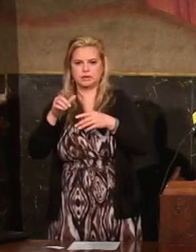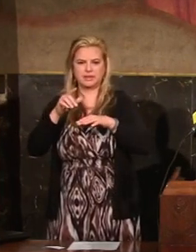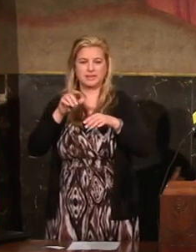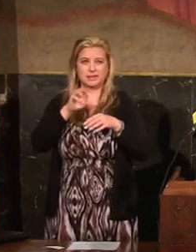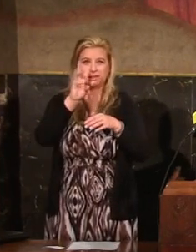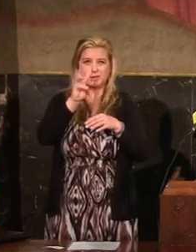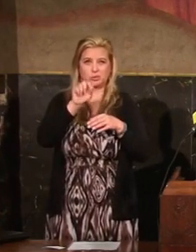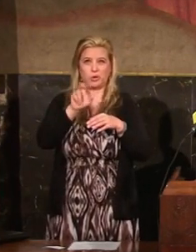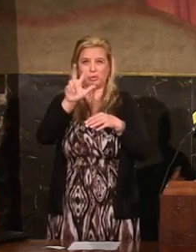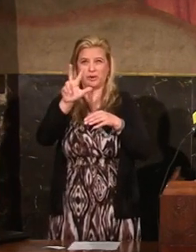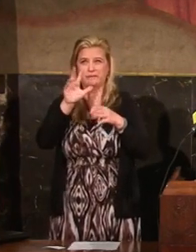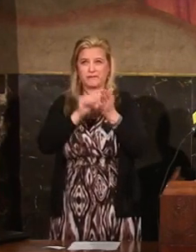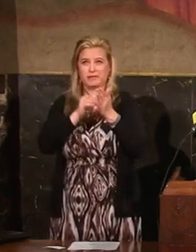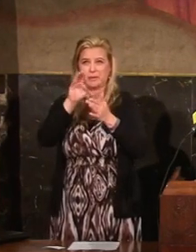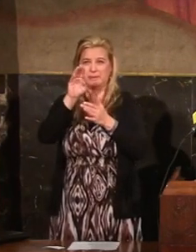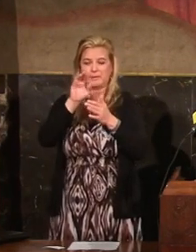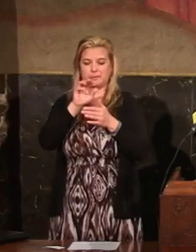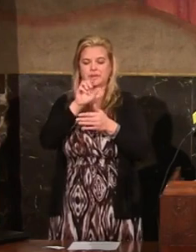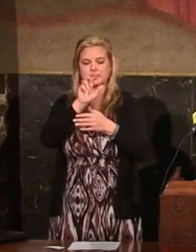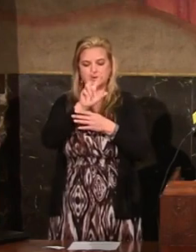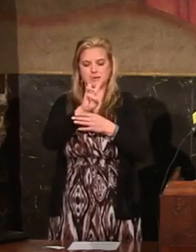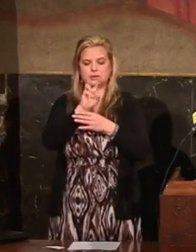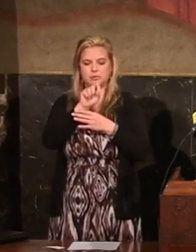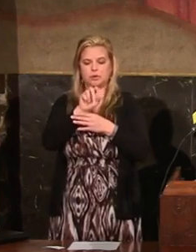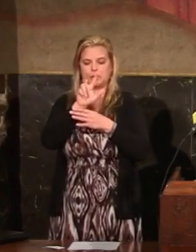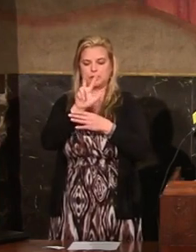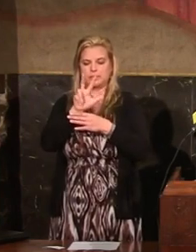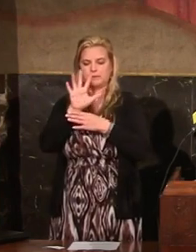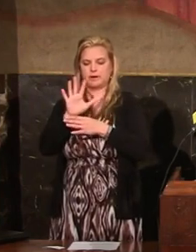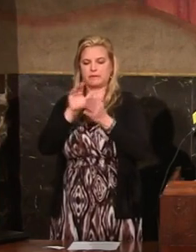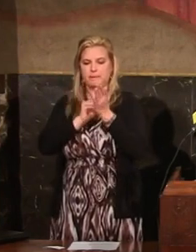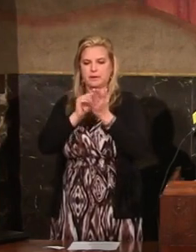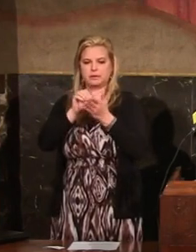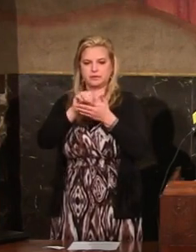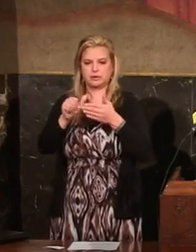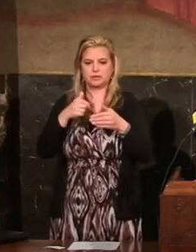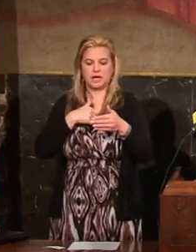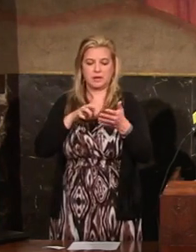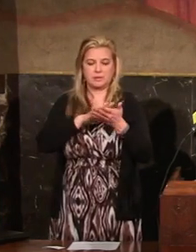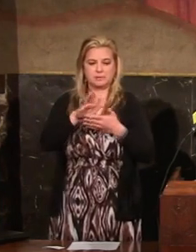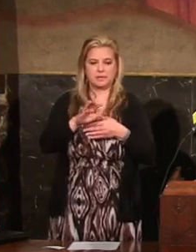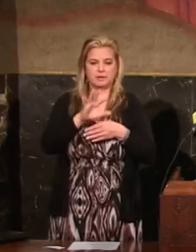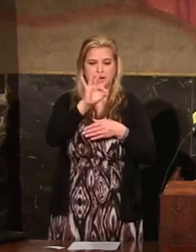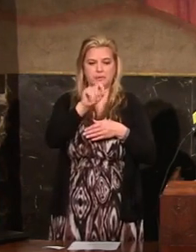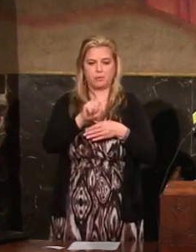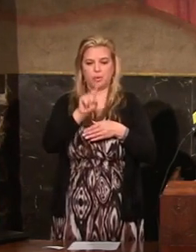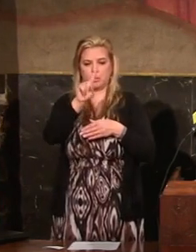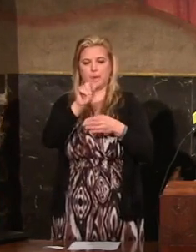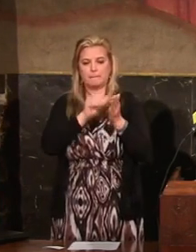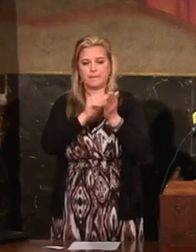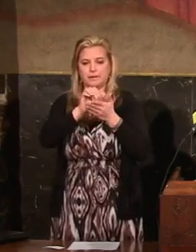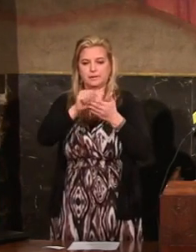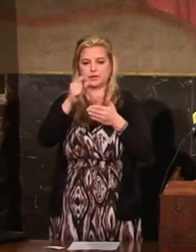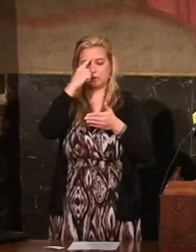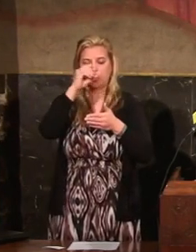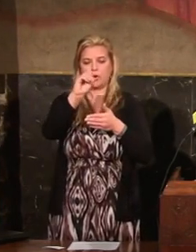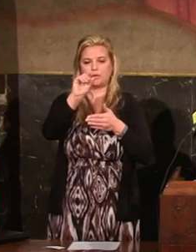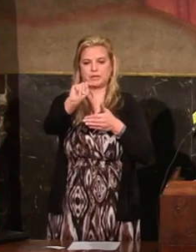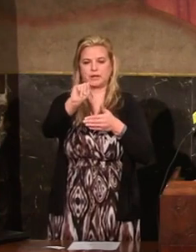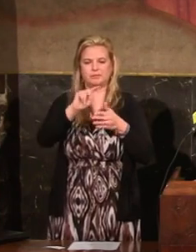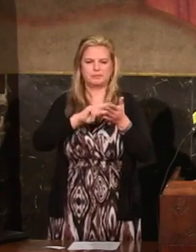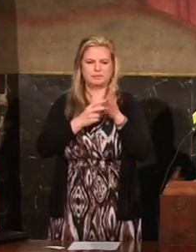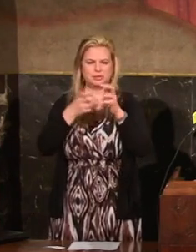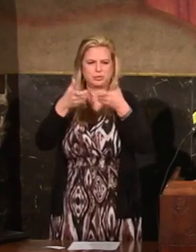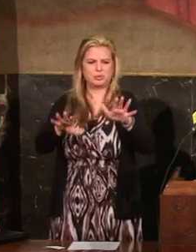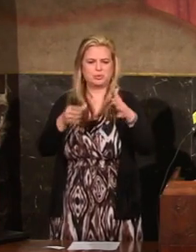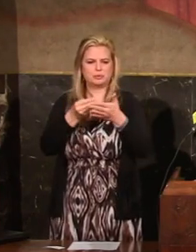$6.35 million. And if you take that, I'm going to have to spend $9.1 million in overtime. So you lose money. So, I mean, when you